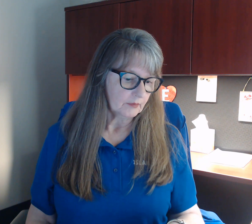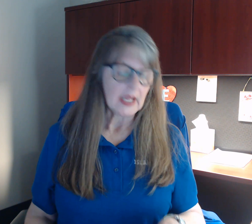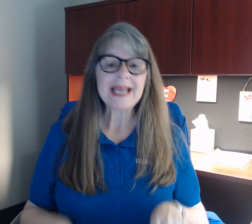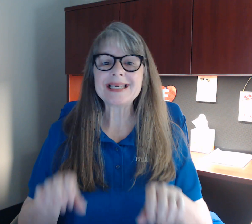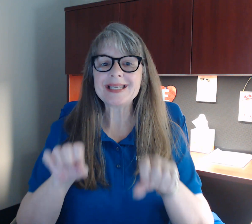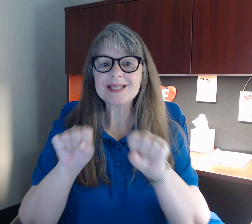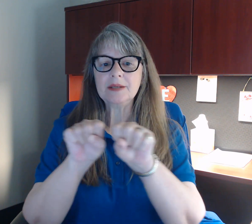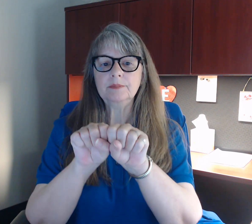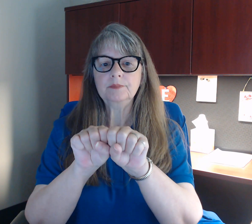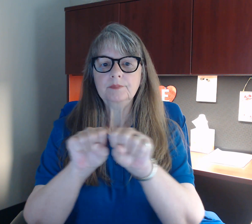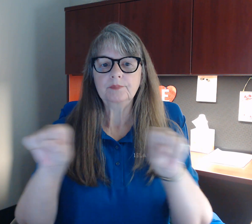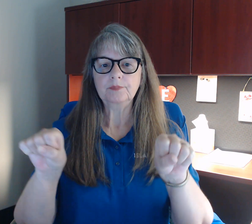System.